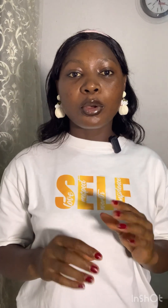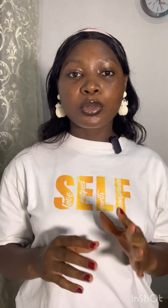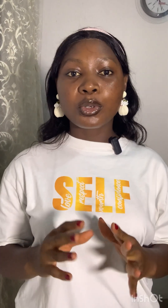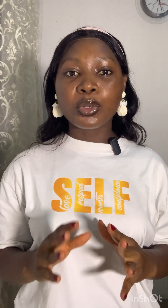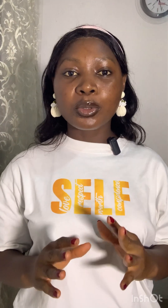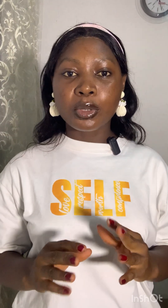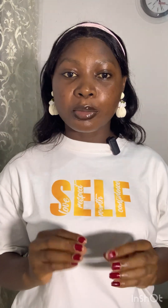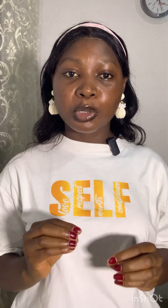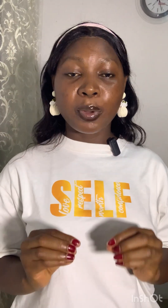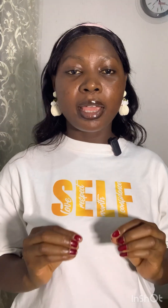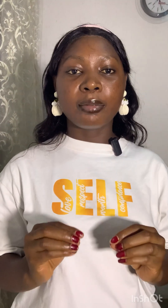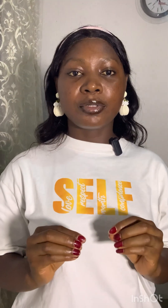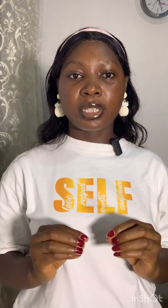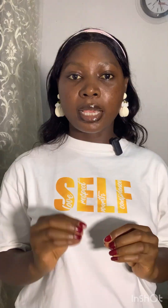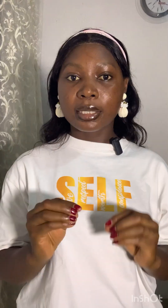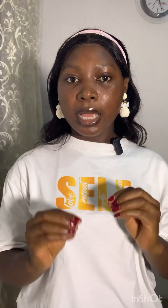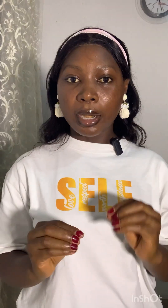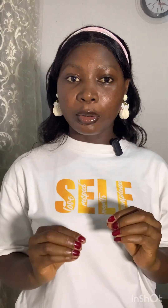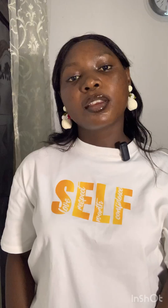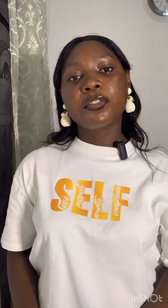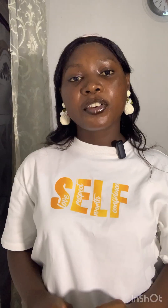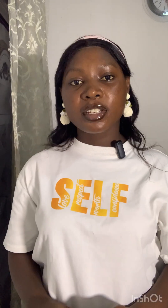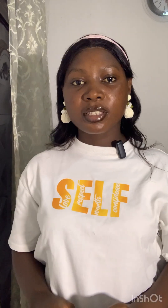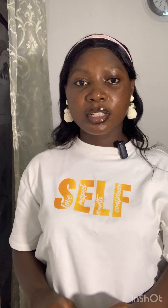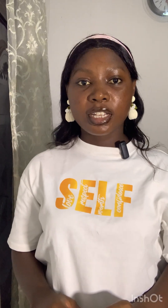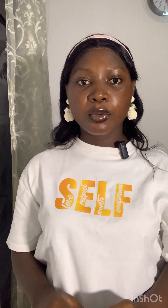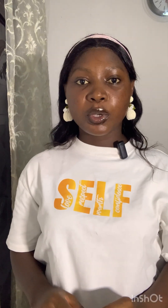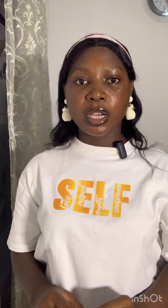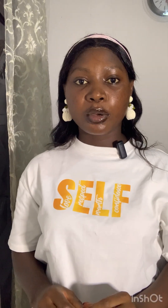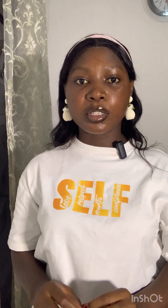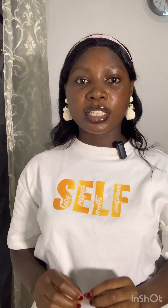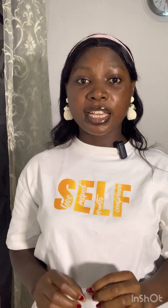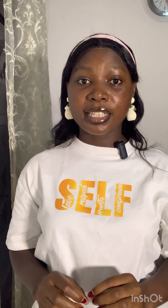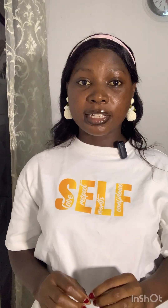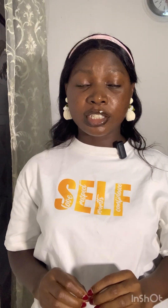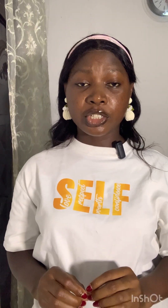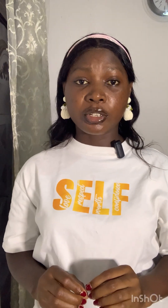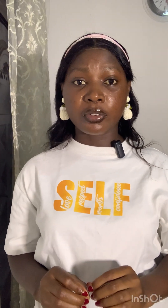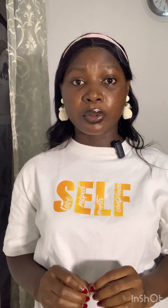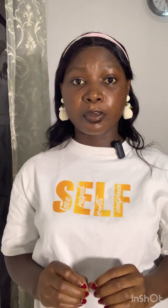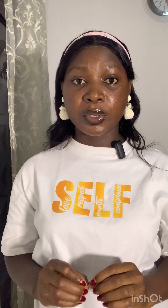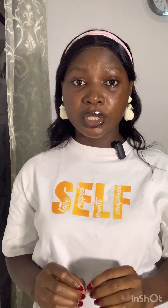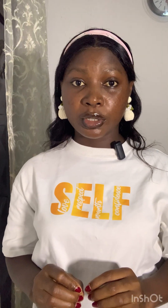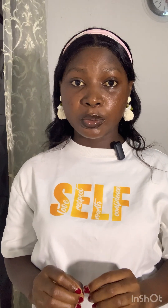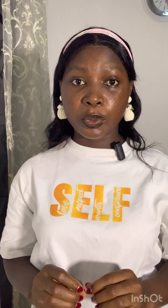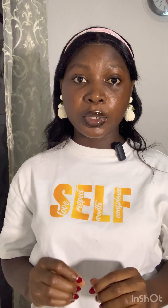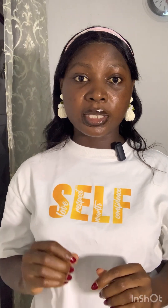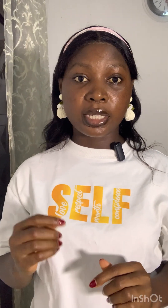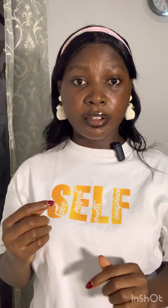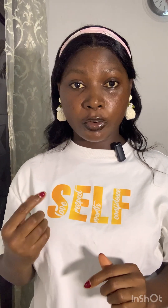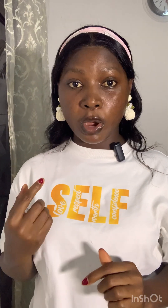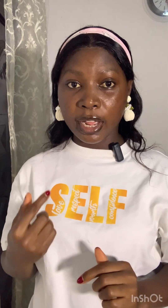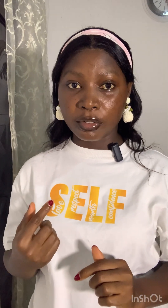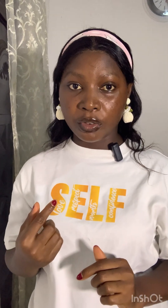also use some super helpful signs along. Firstly, we are going to get the attention of the person who is deaf or hard of